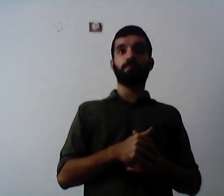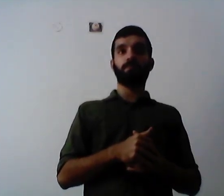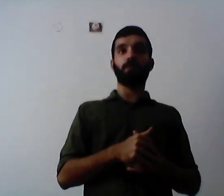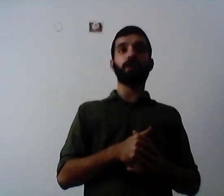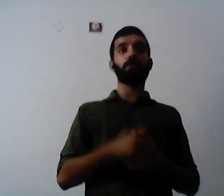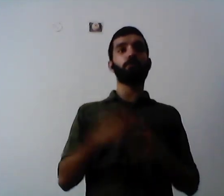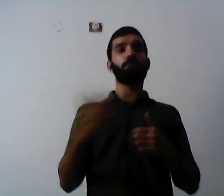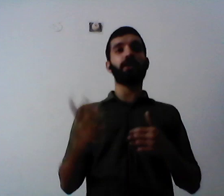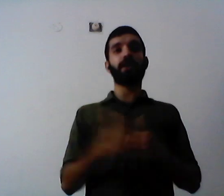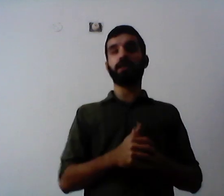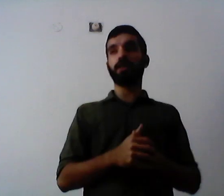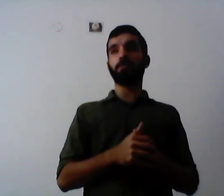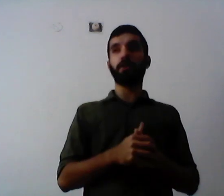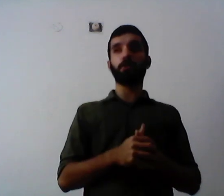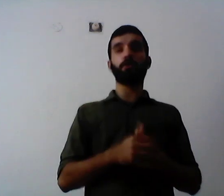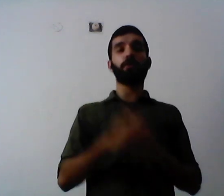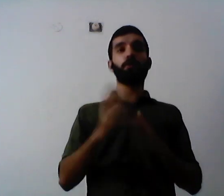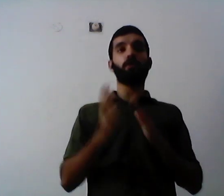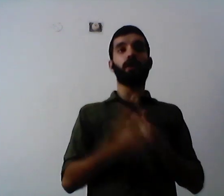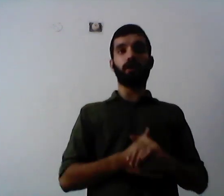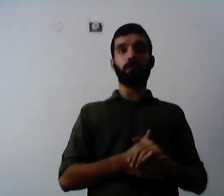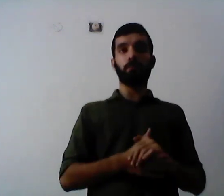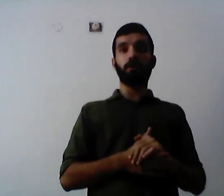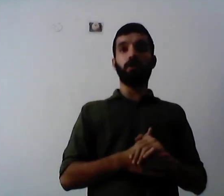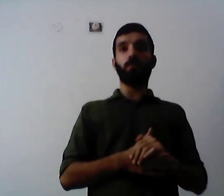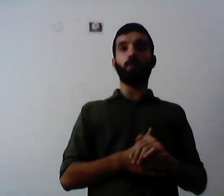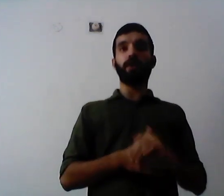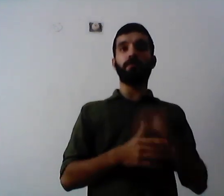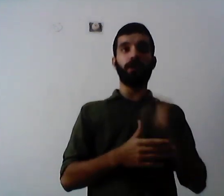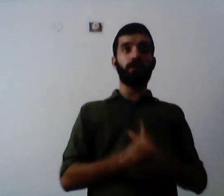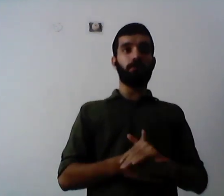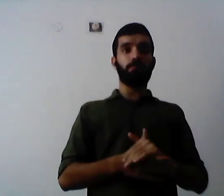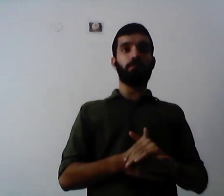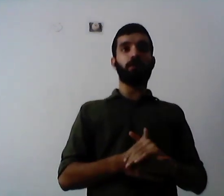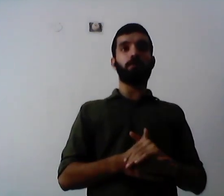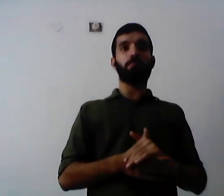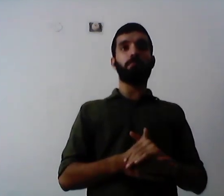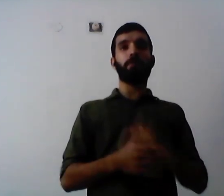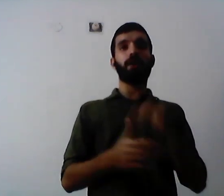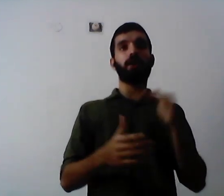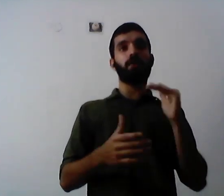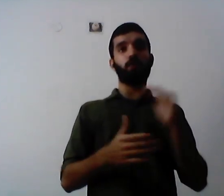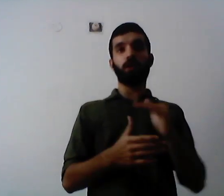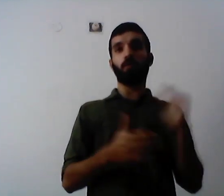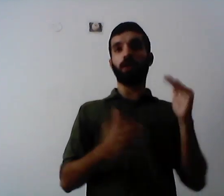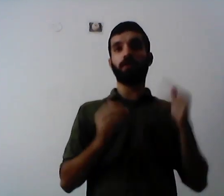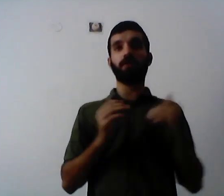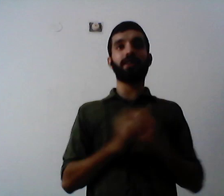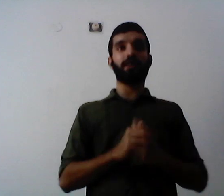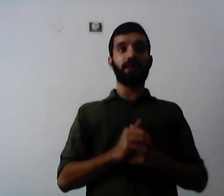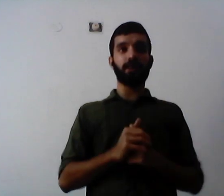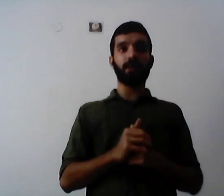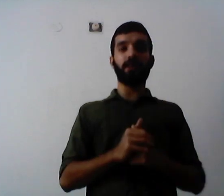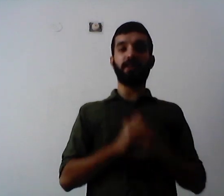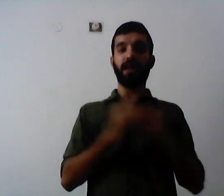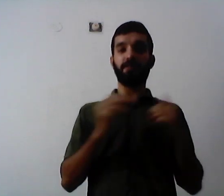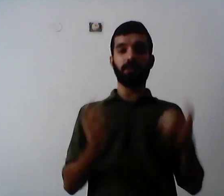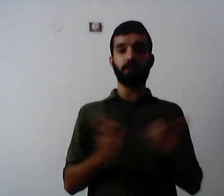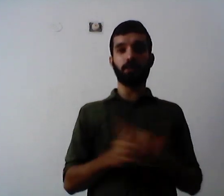Okay, so to the next class, make sure you are very well prepared with whatever things that we have discussed